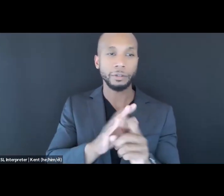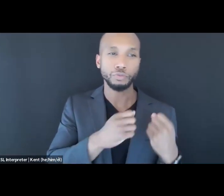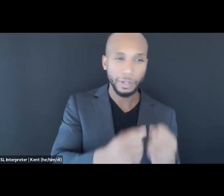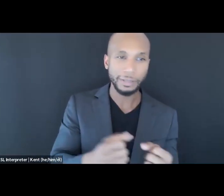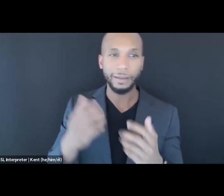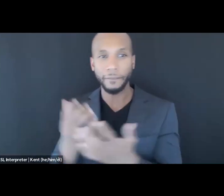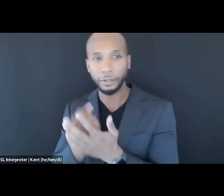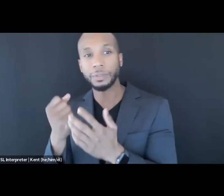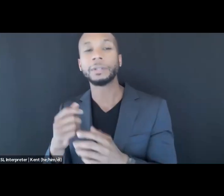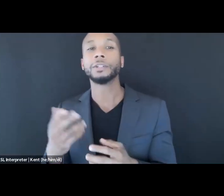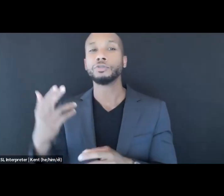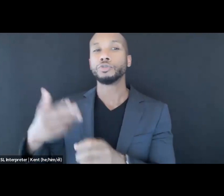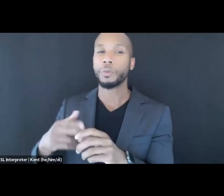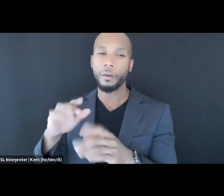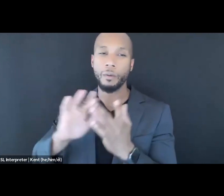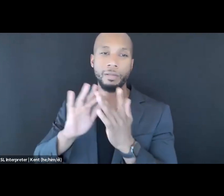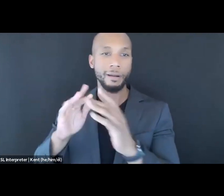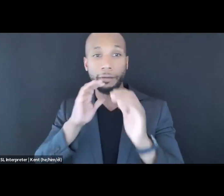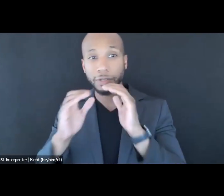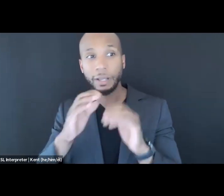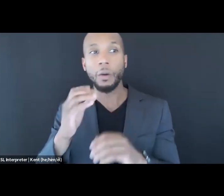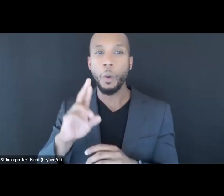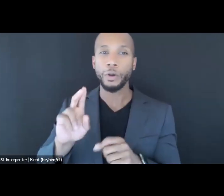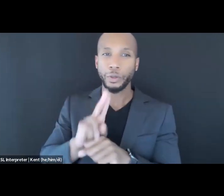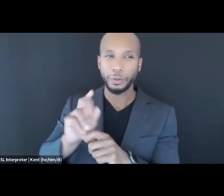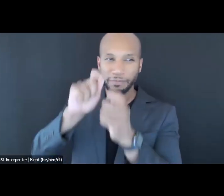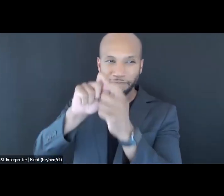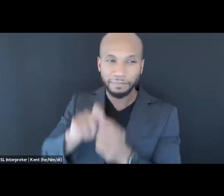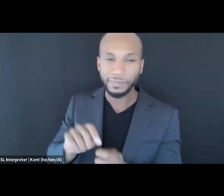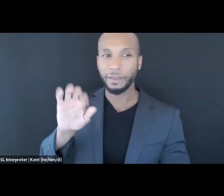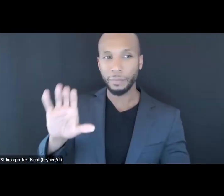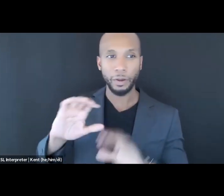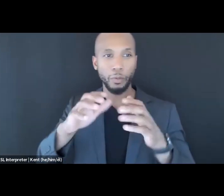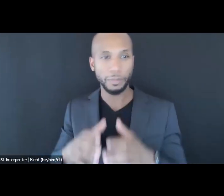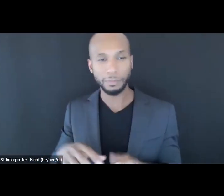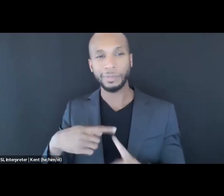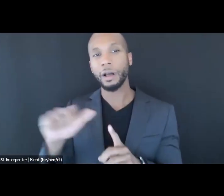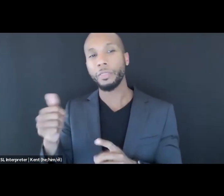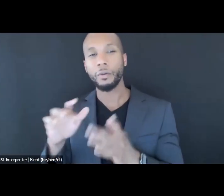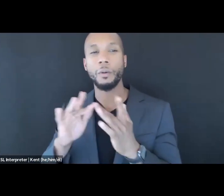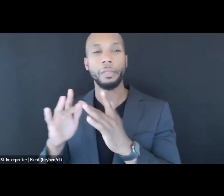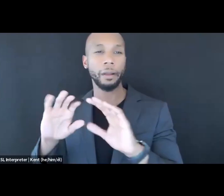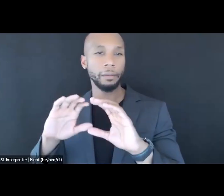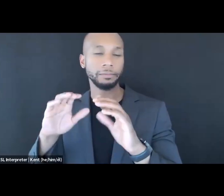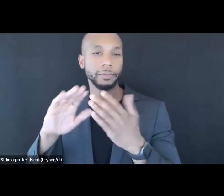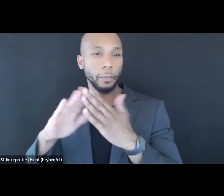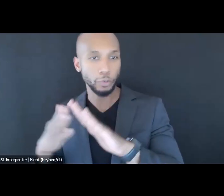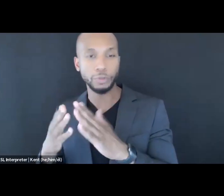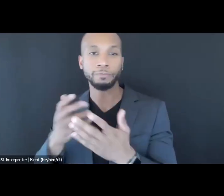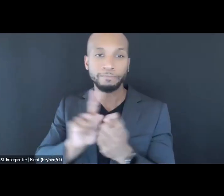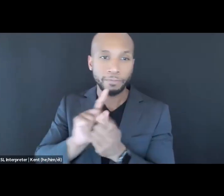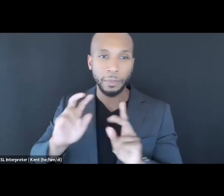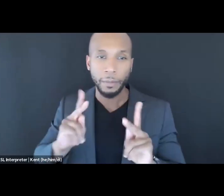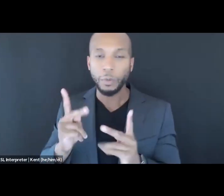victories, join online conversations, or use niche Facebook groups and other online communities to meet people who